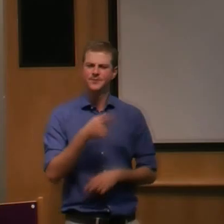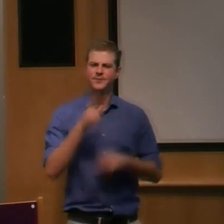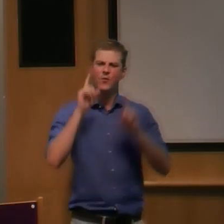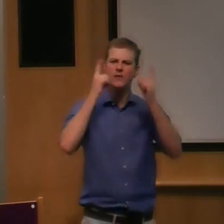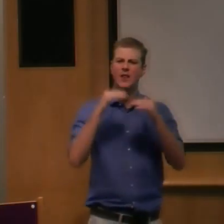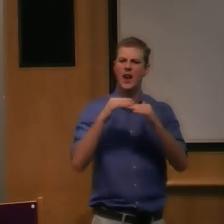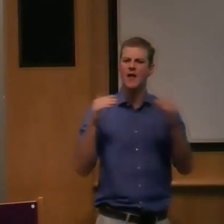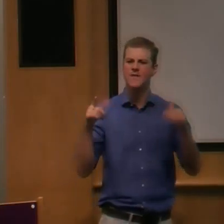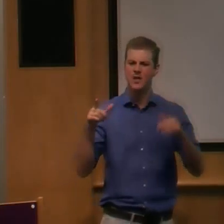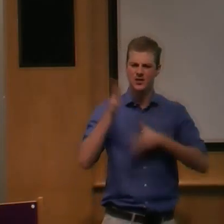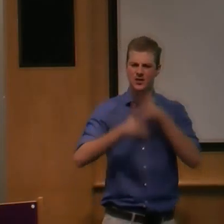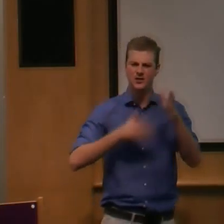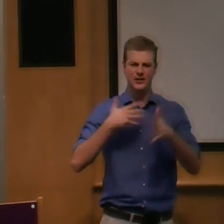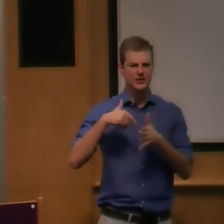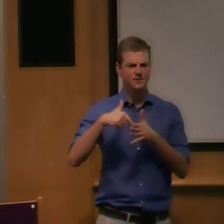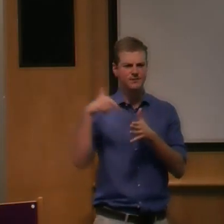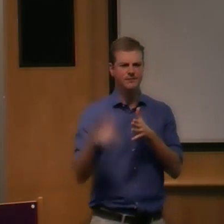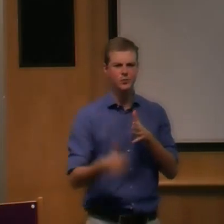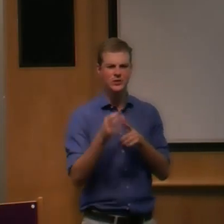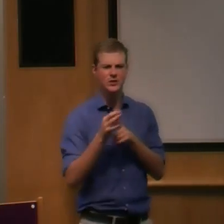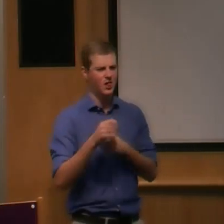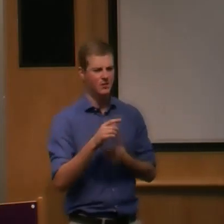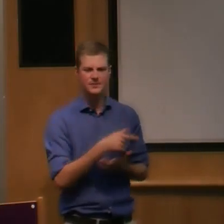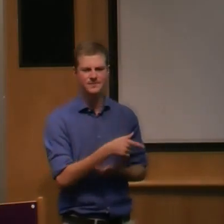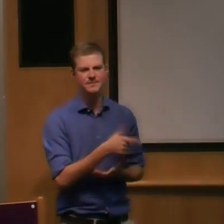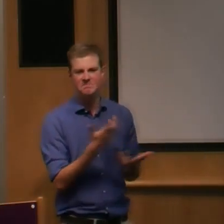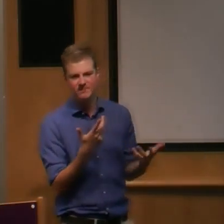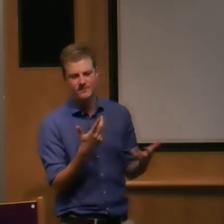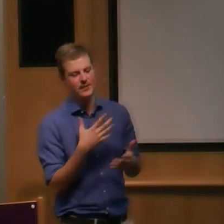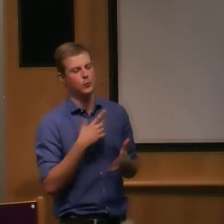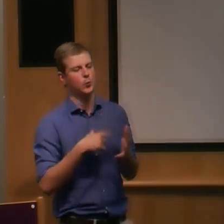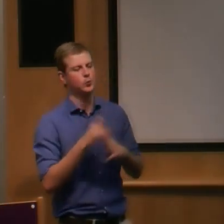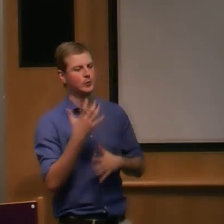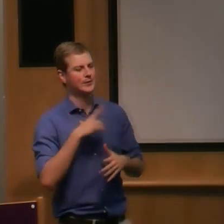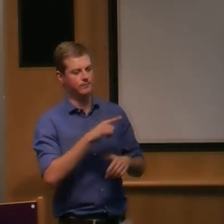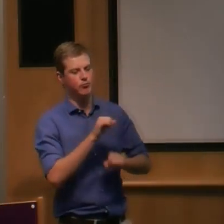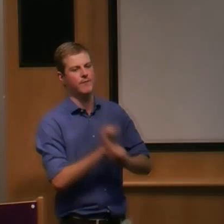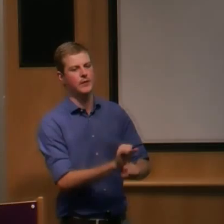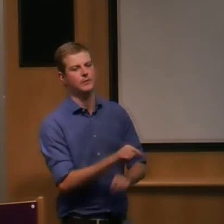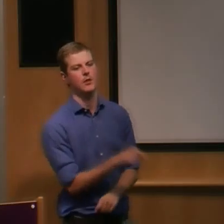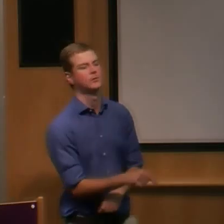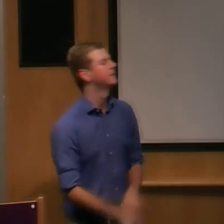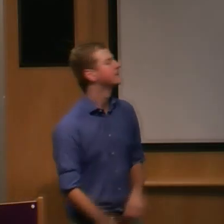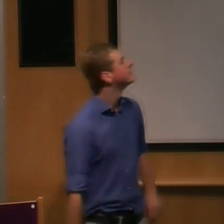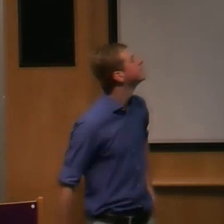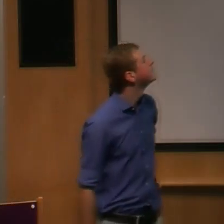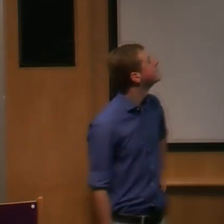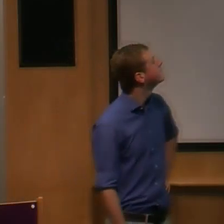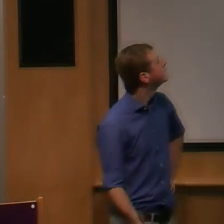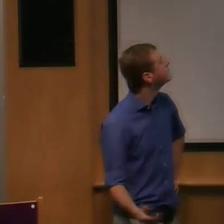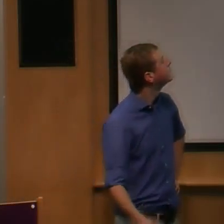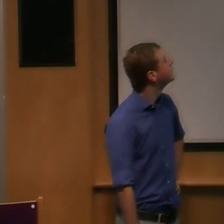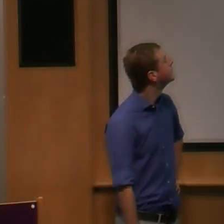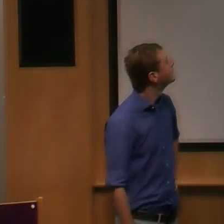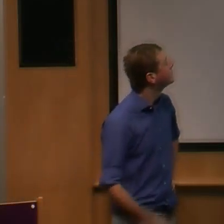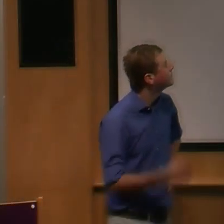deaf students are not able to make any sense of them. And when you need someone with an advanced level of language skills, deaf people are left with